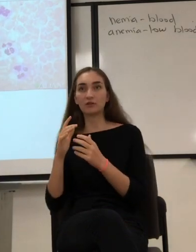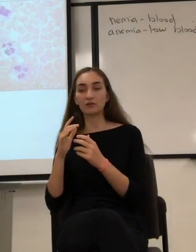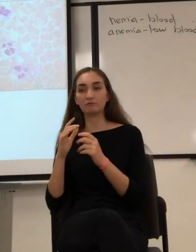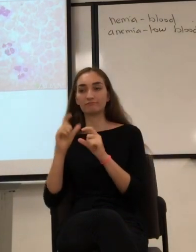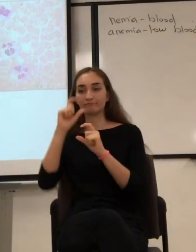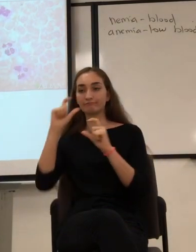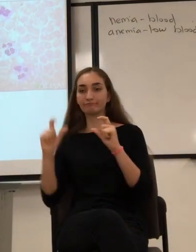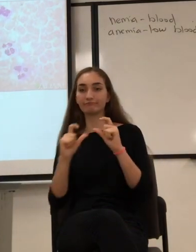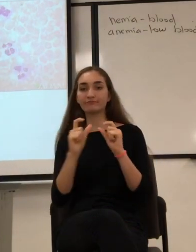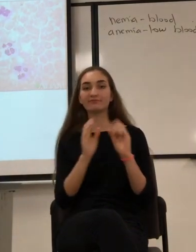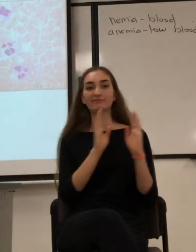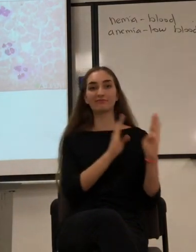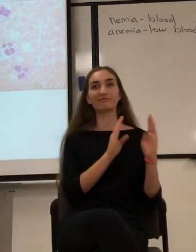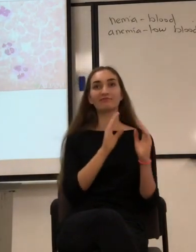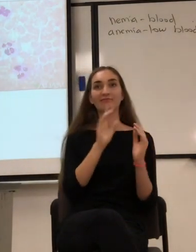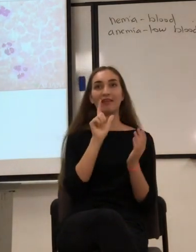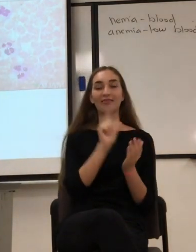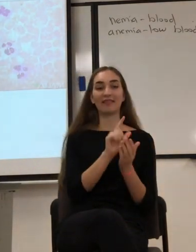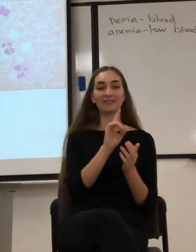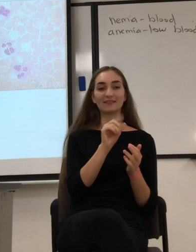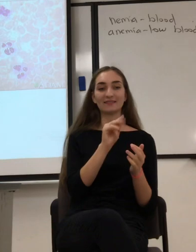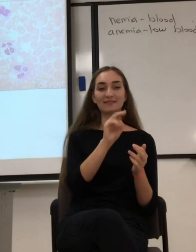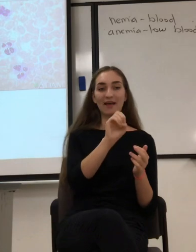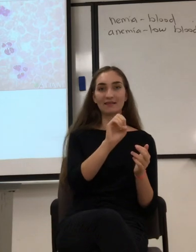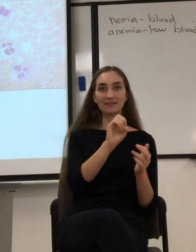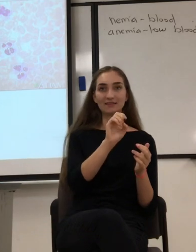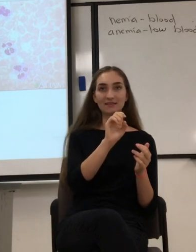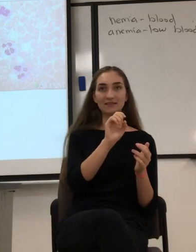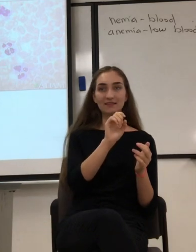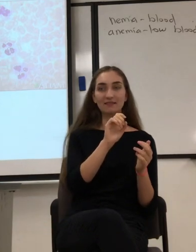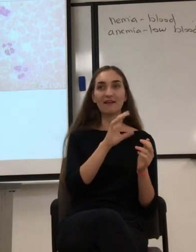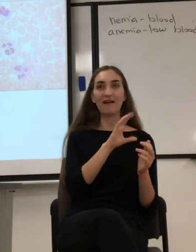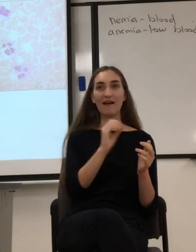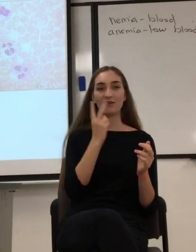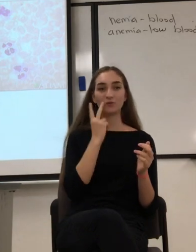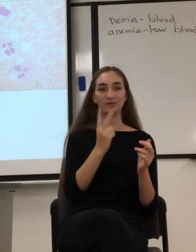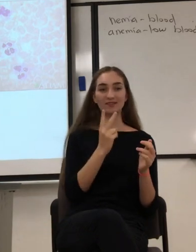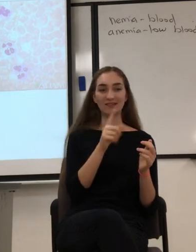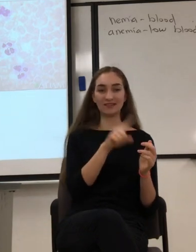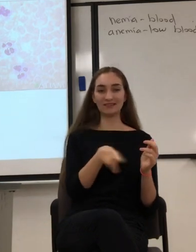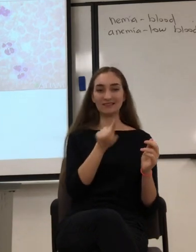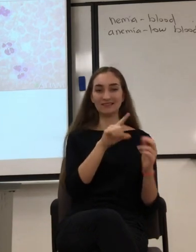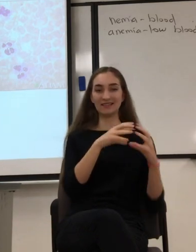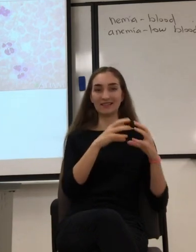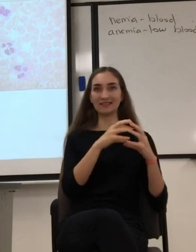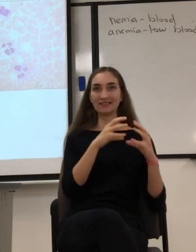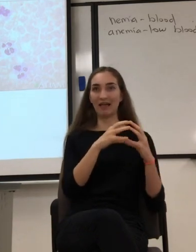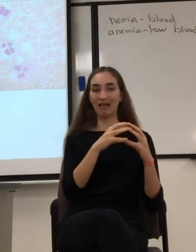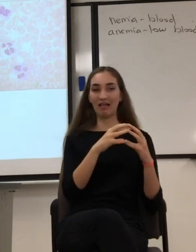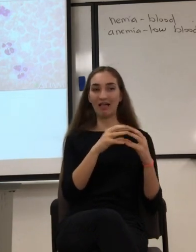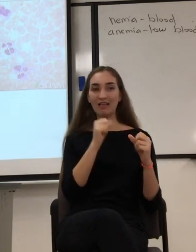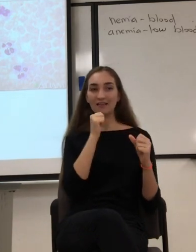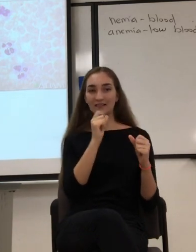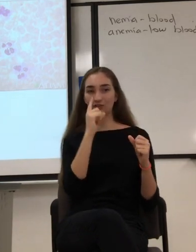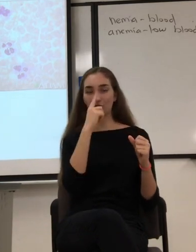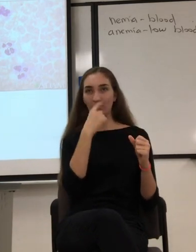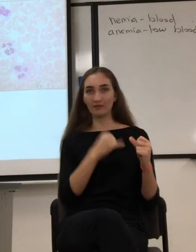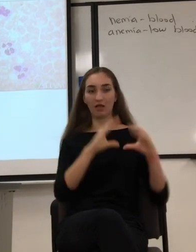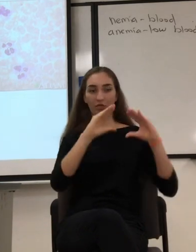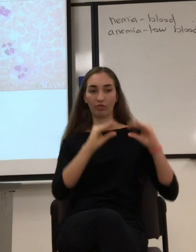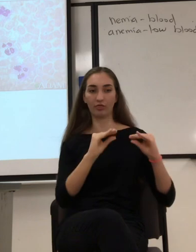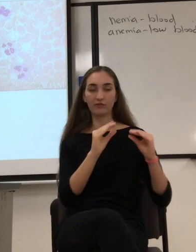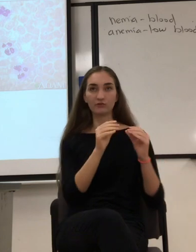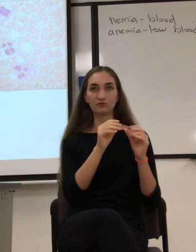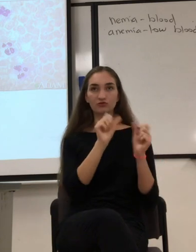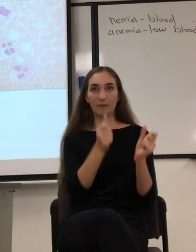much less dense, and the morphology of the cell is irregular. You don't see that nice biconcave shape here. This is sickle cell anemia.